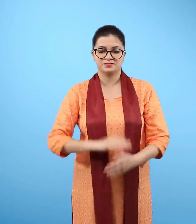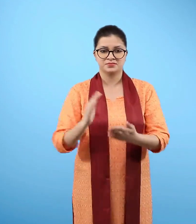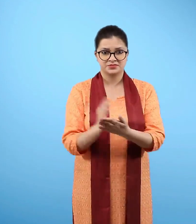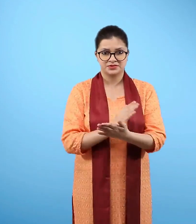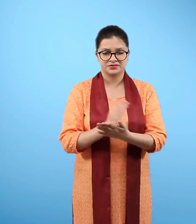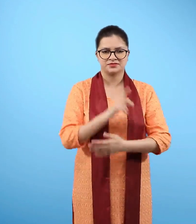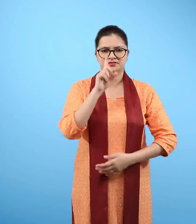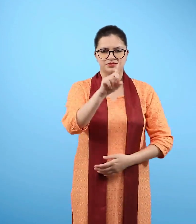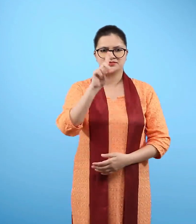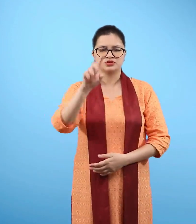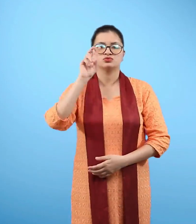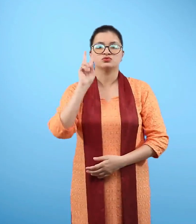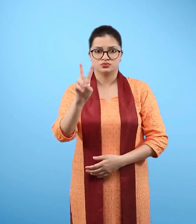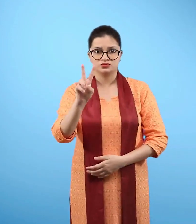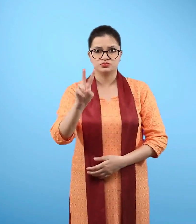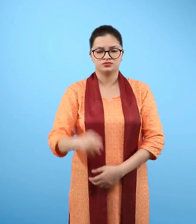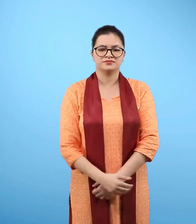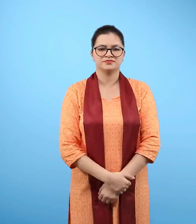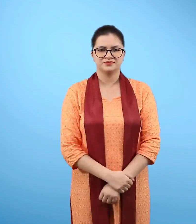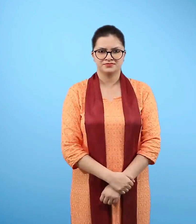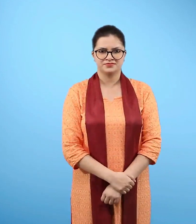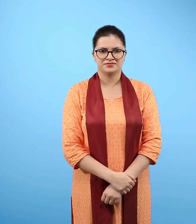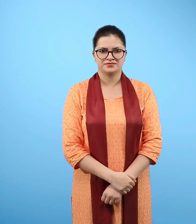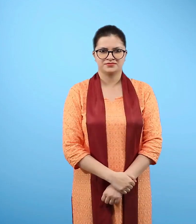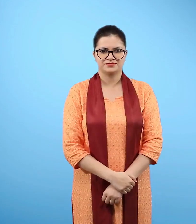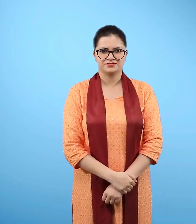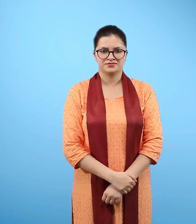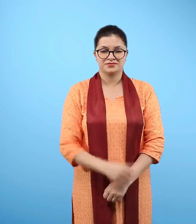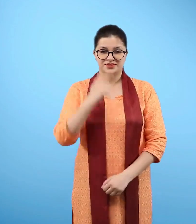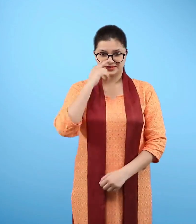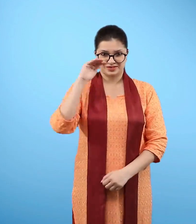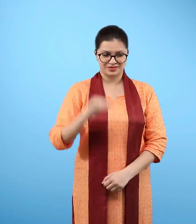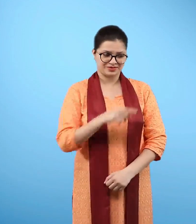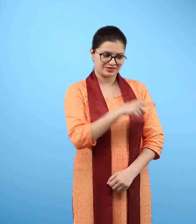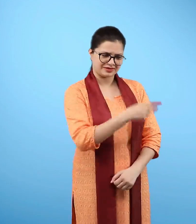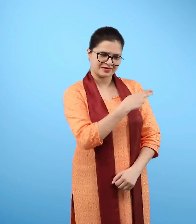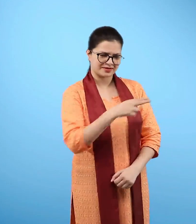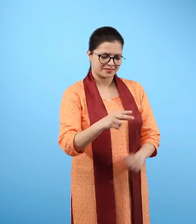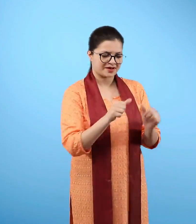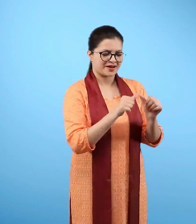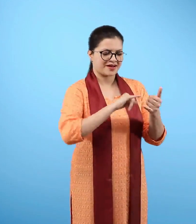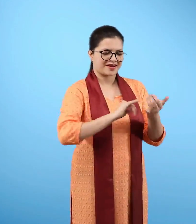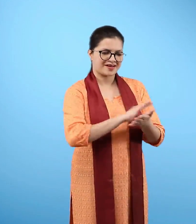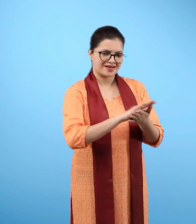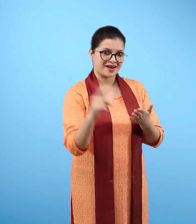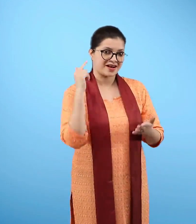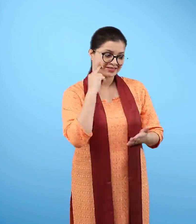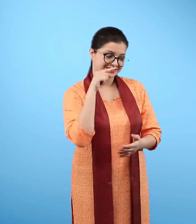Page 112, Mapping Your Way. Ashi is going to India Gate to see the Republic